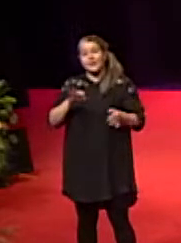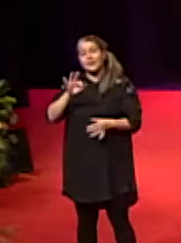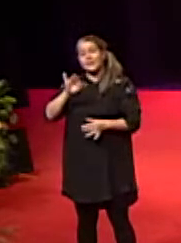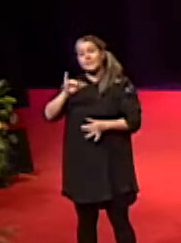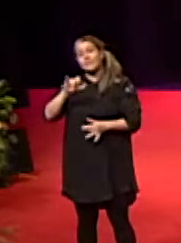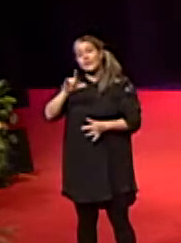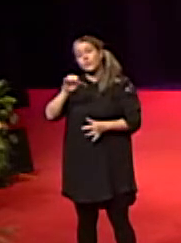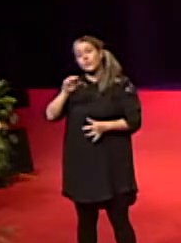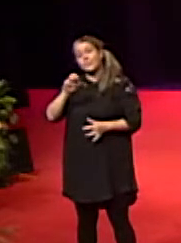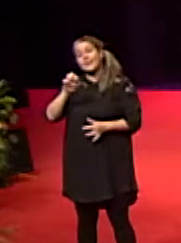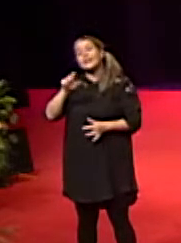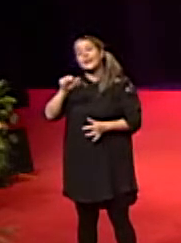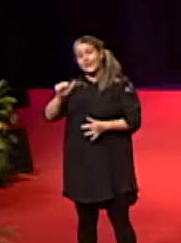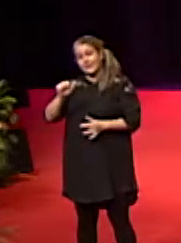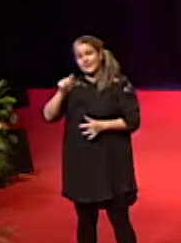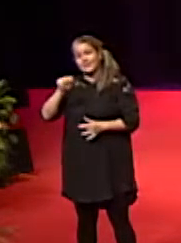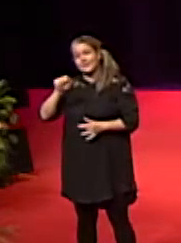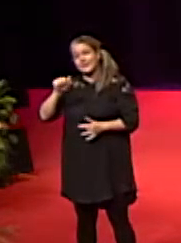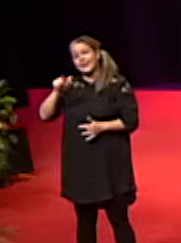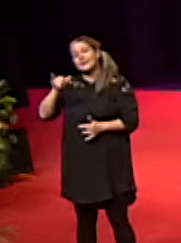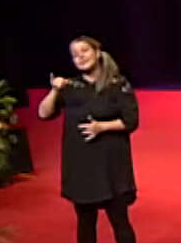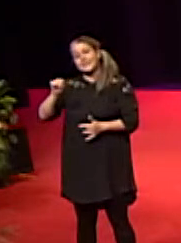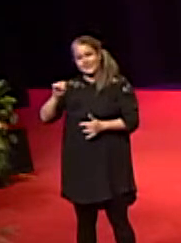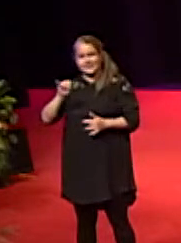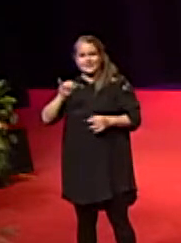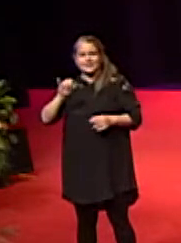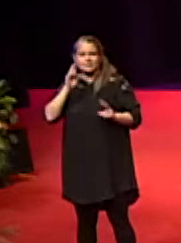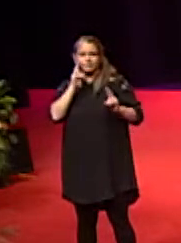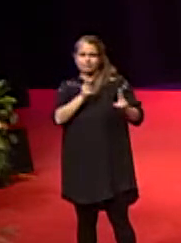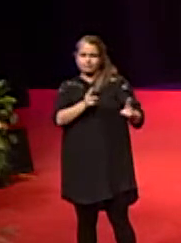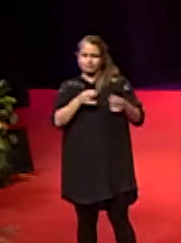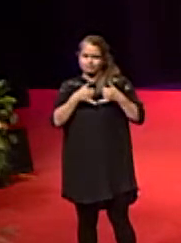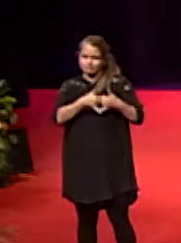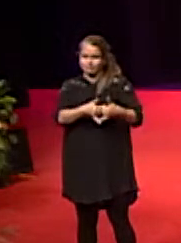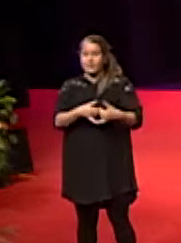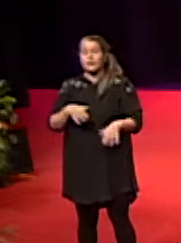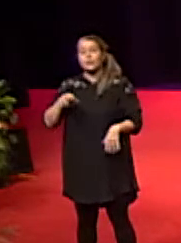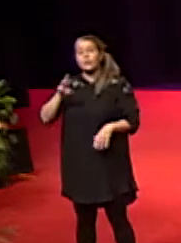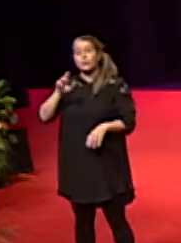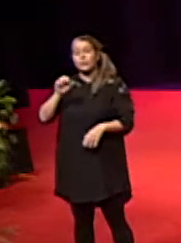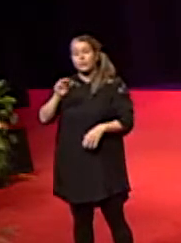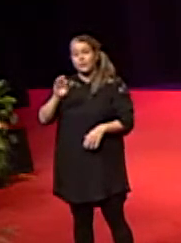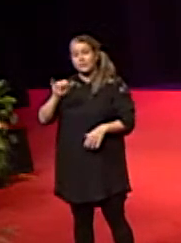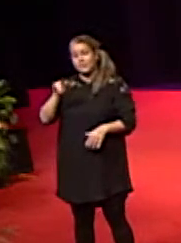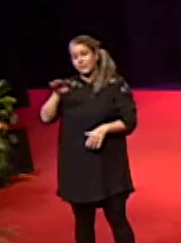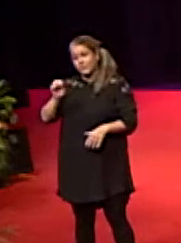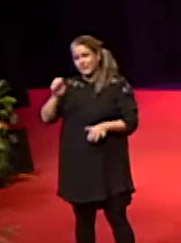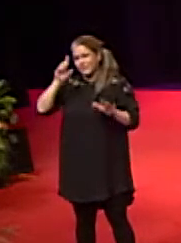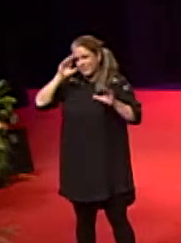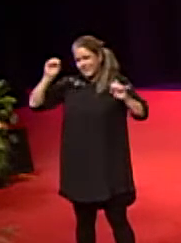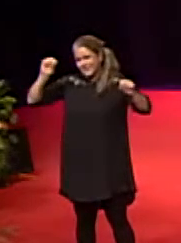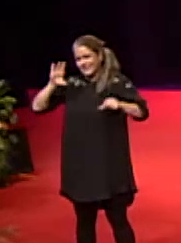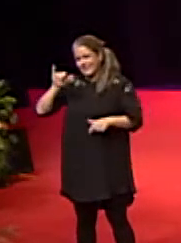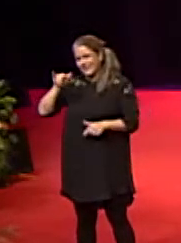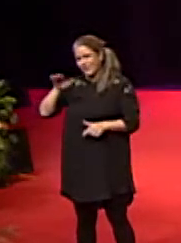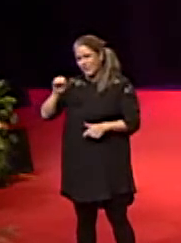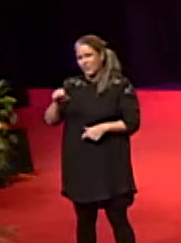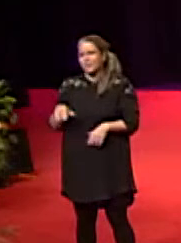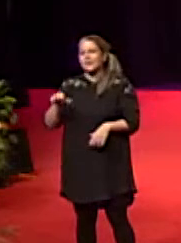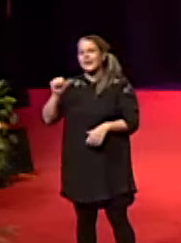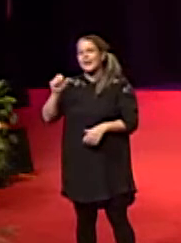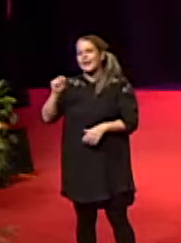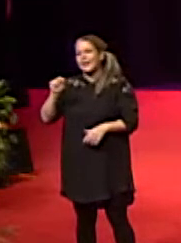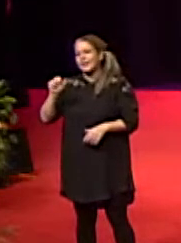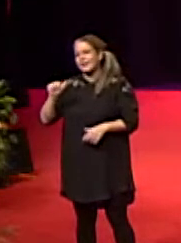Tassi, Distinguished Fellow. Ron McCurley, President and CEO. Anna Felice, Board of